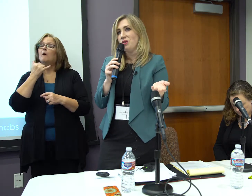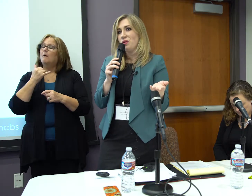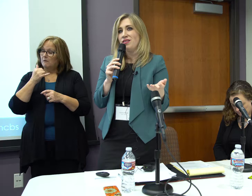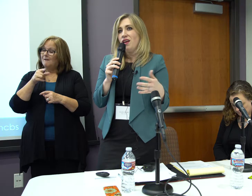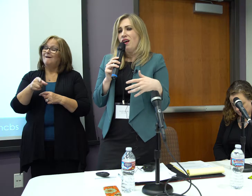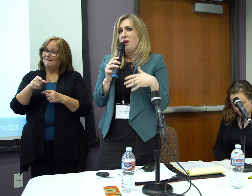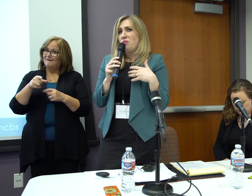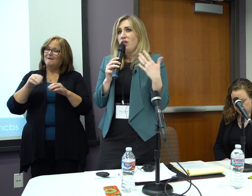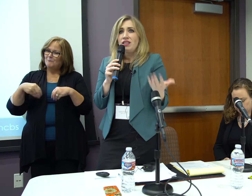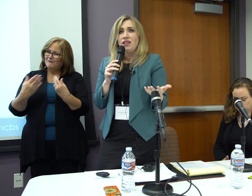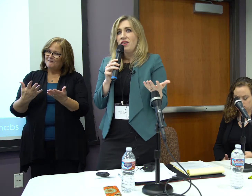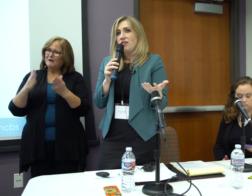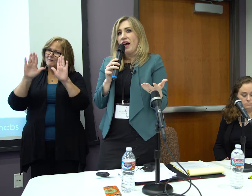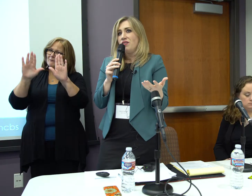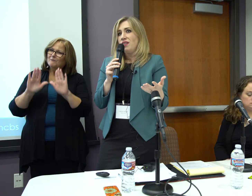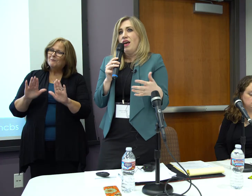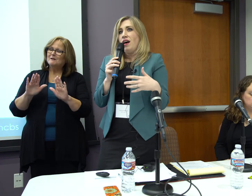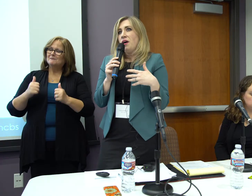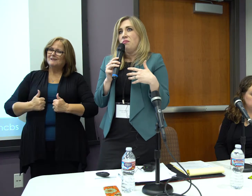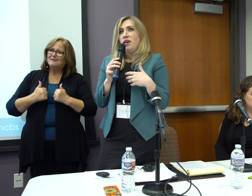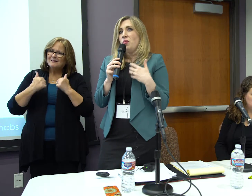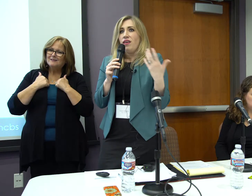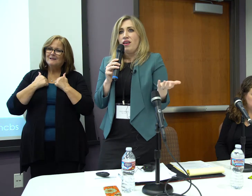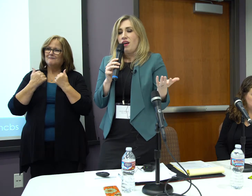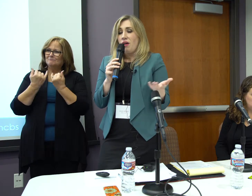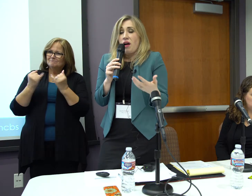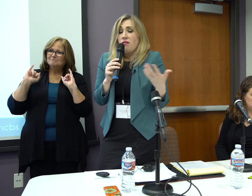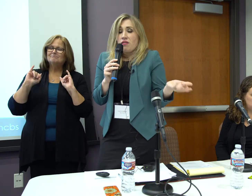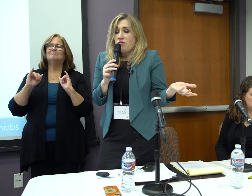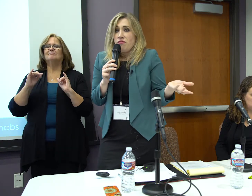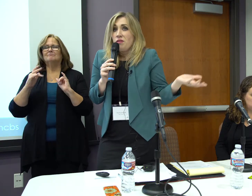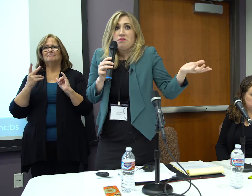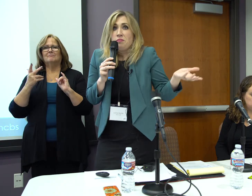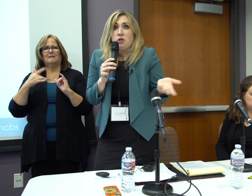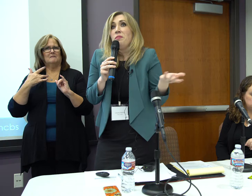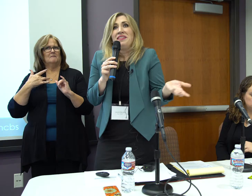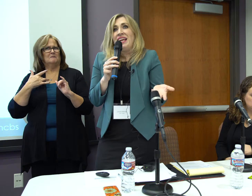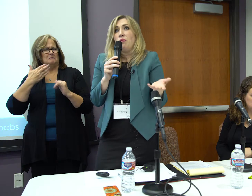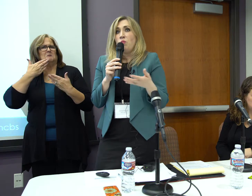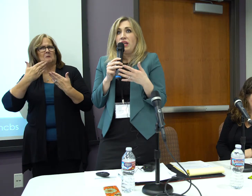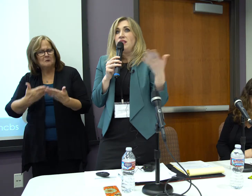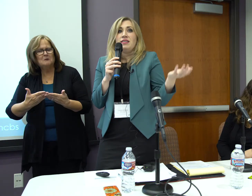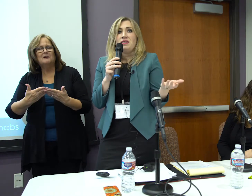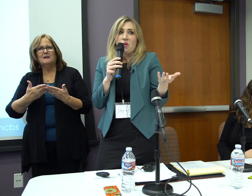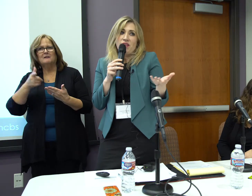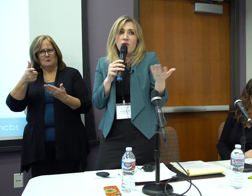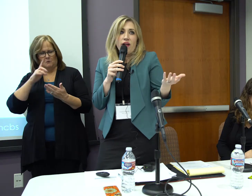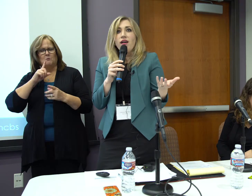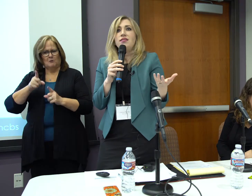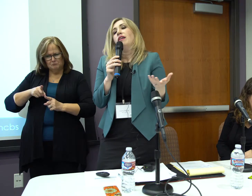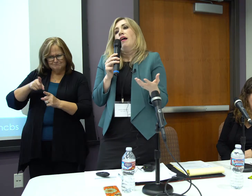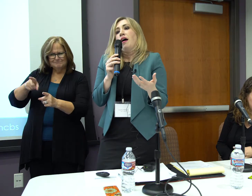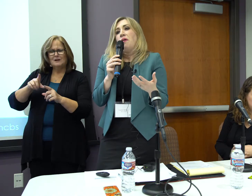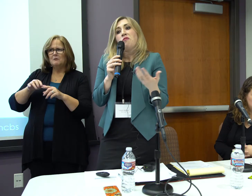supporting individuals really to live their lives in a way that I feel good about saying is consistent with